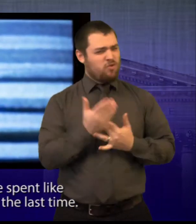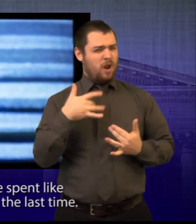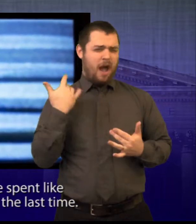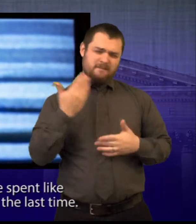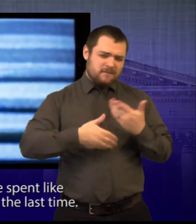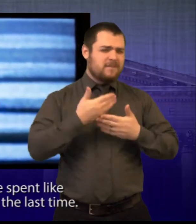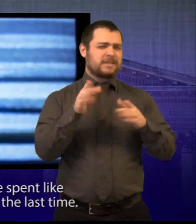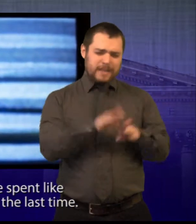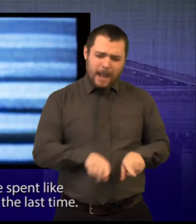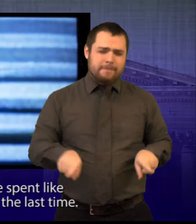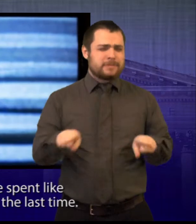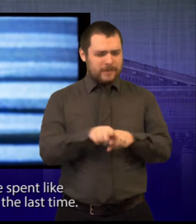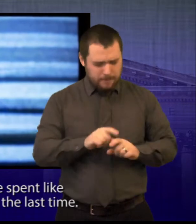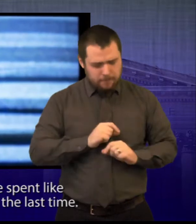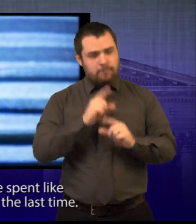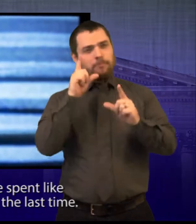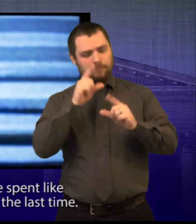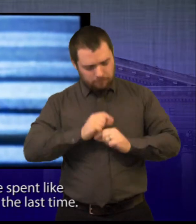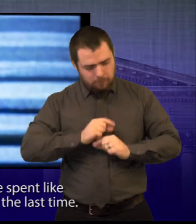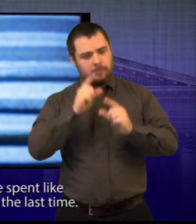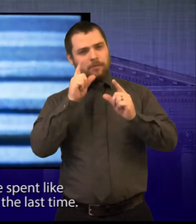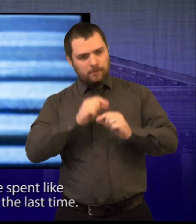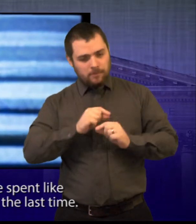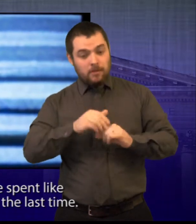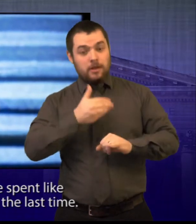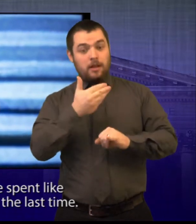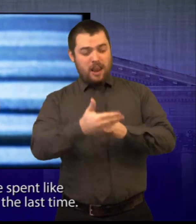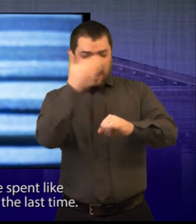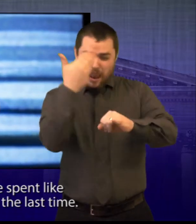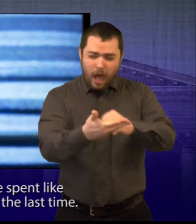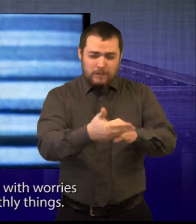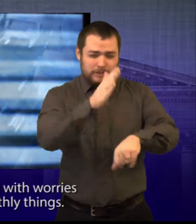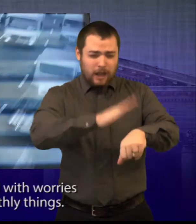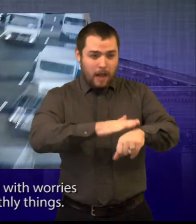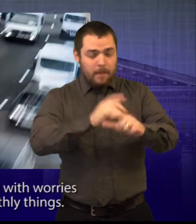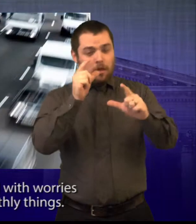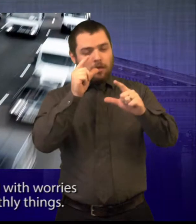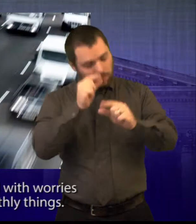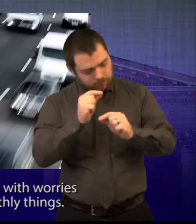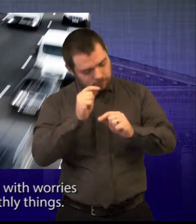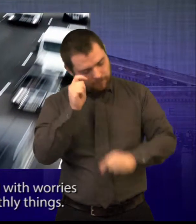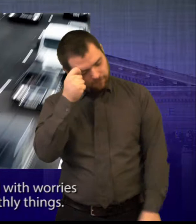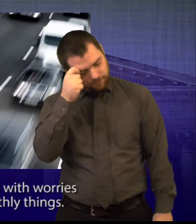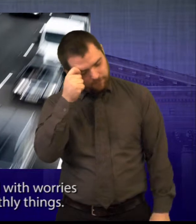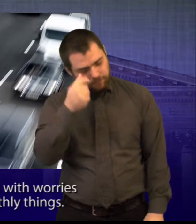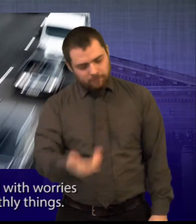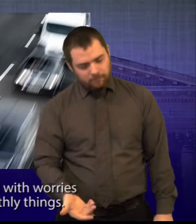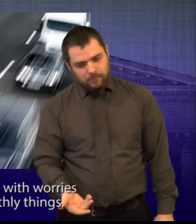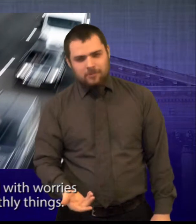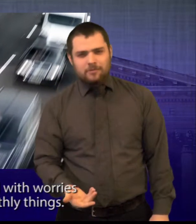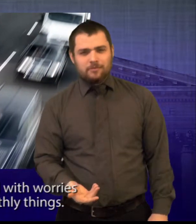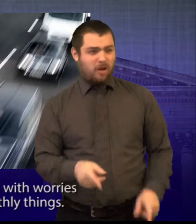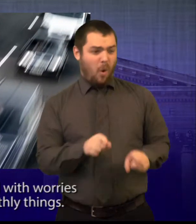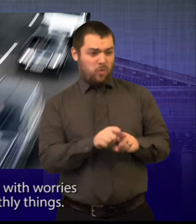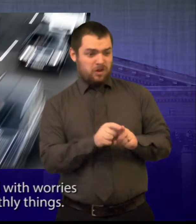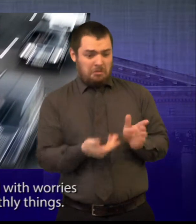like that until it is time to lie down for the last time. Alongside that, our lives are